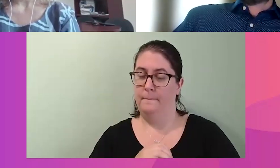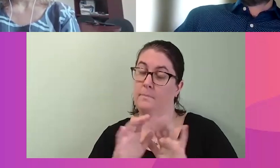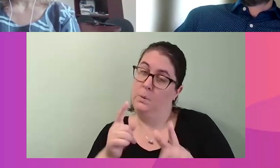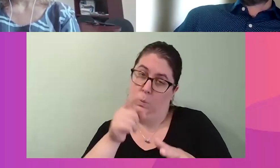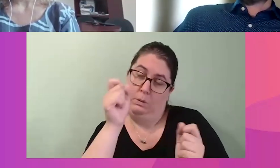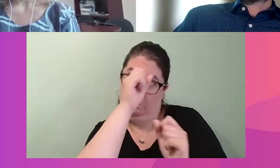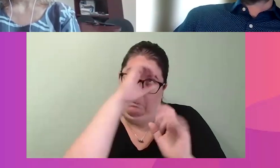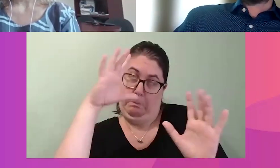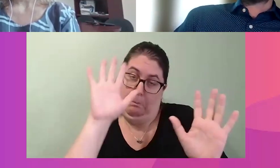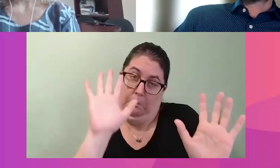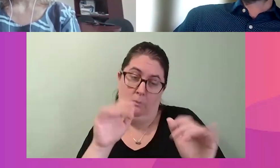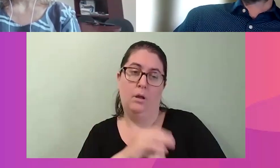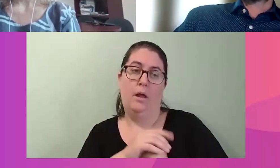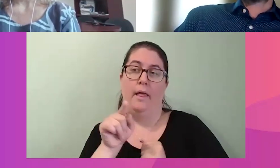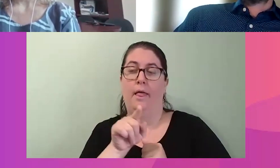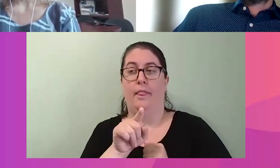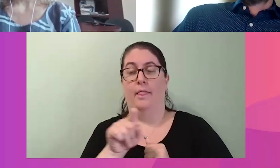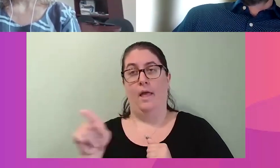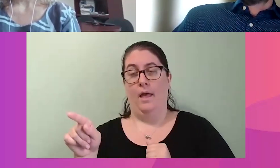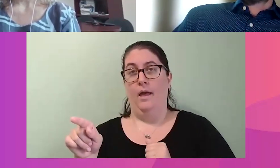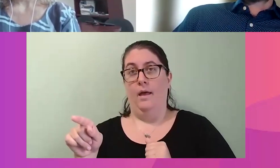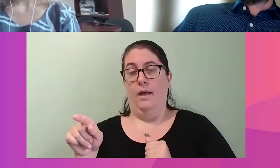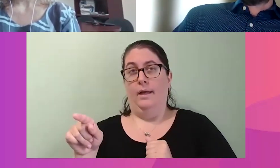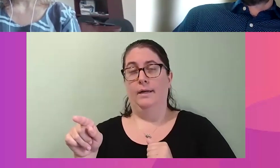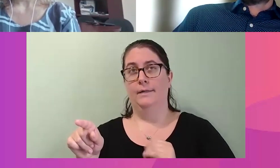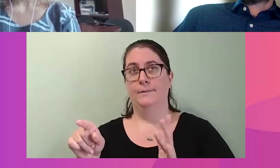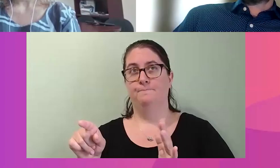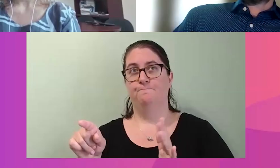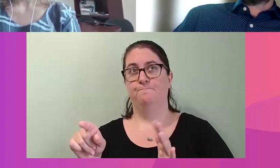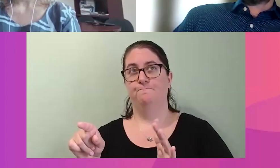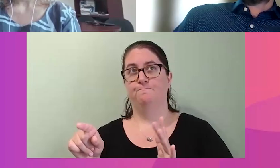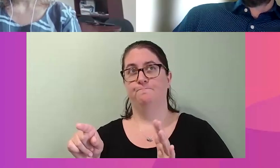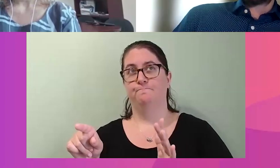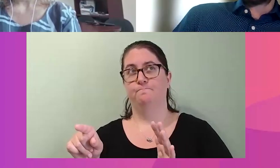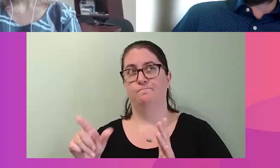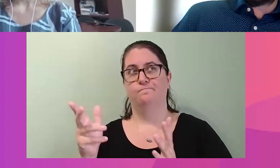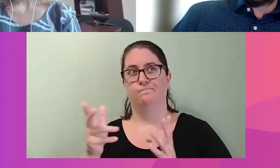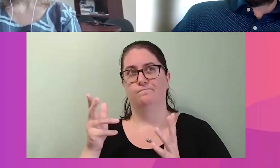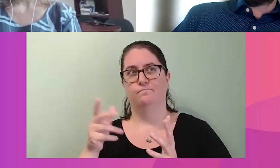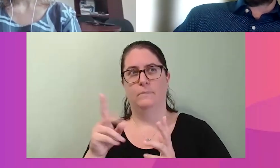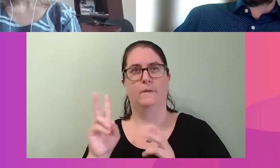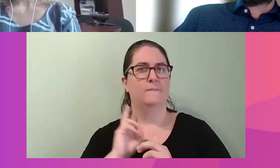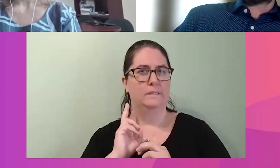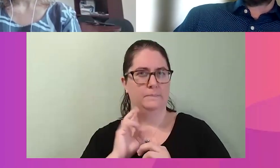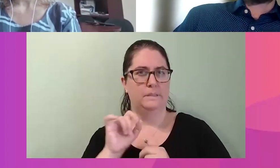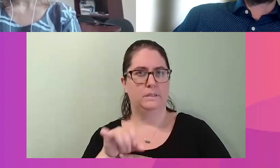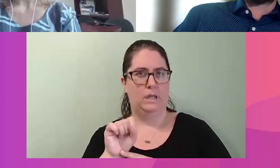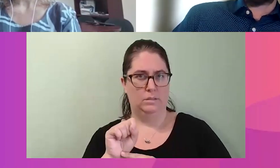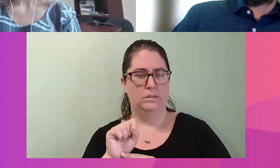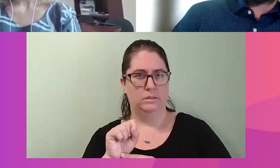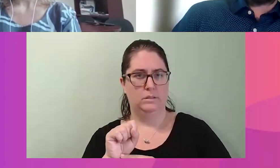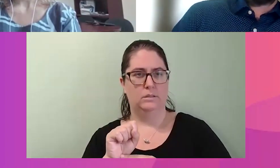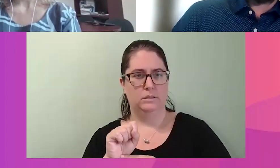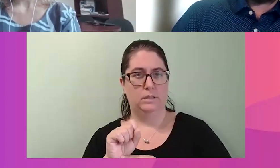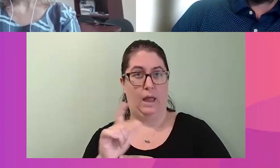imagine, that they're coming into this um, as victims of mistreatment with pretty